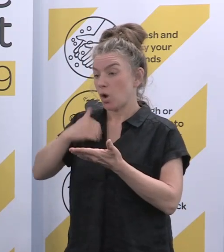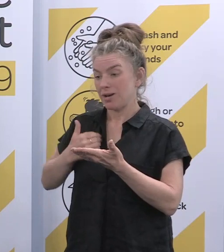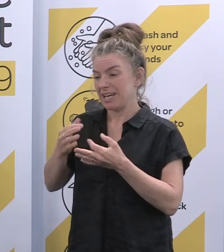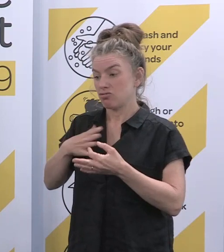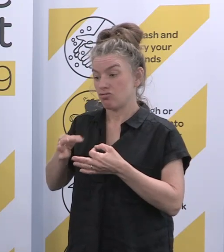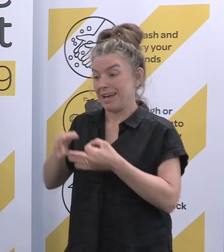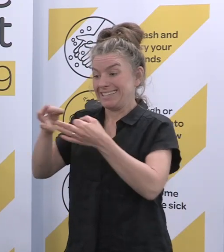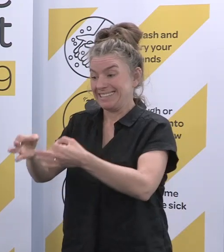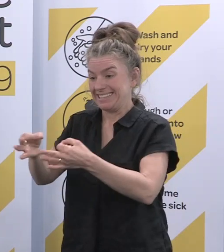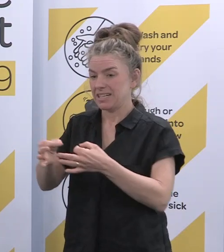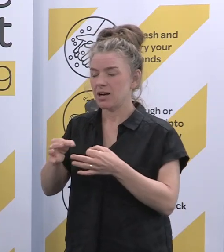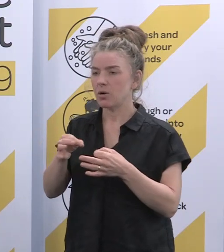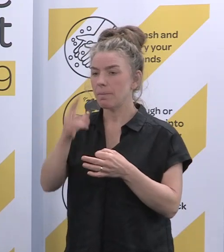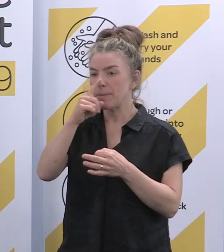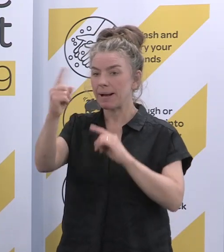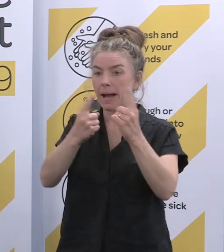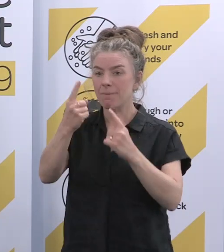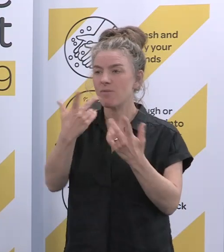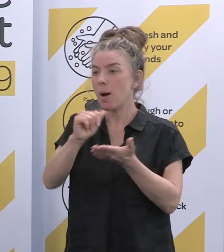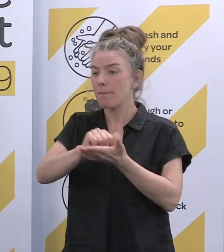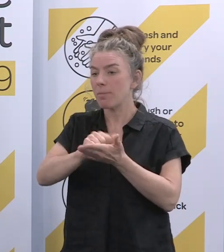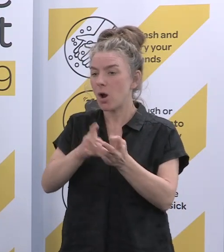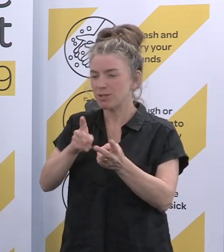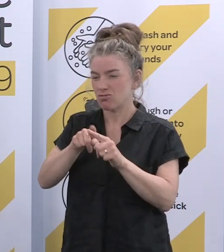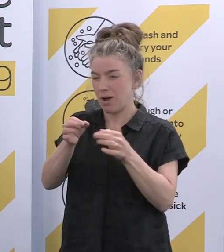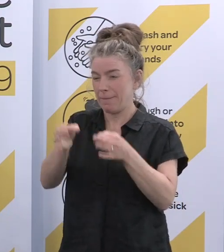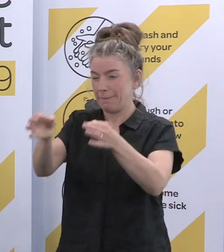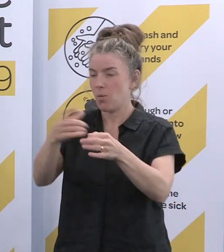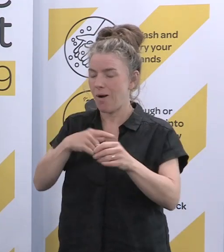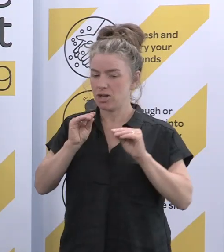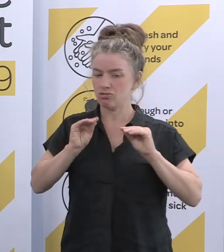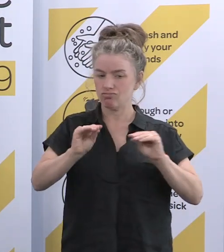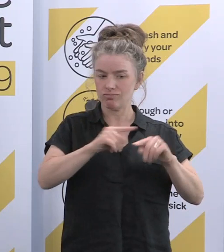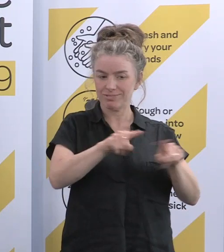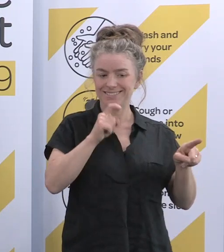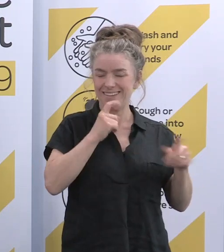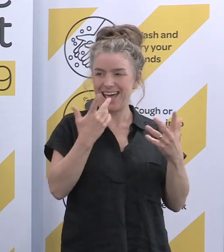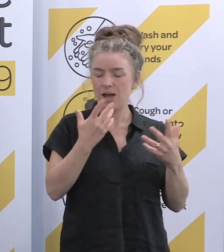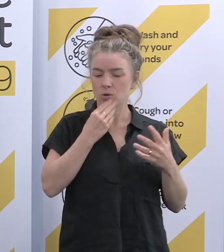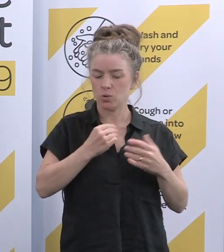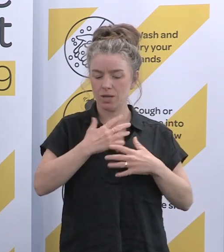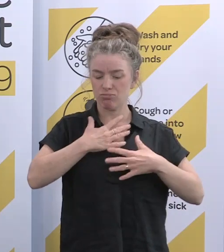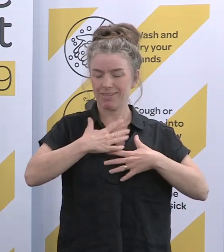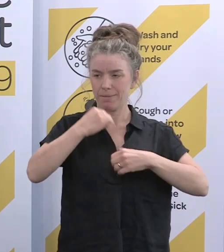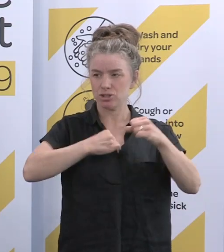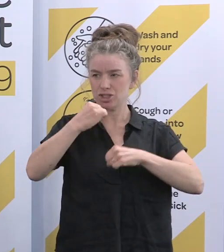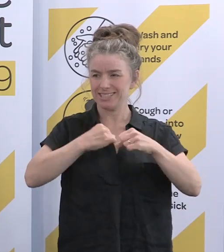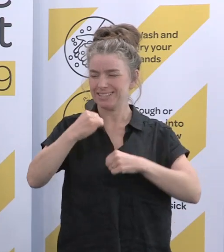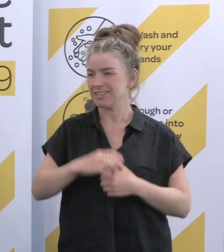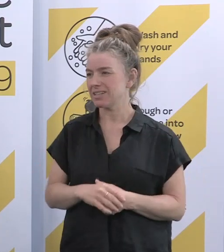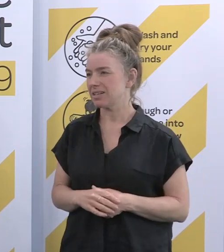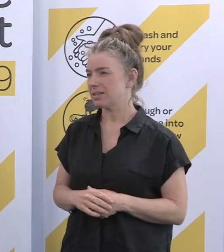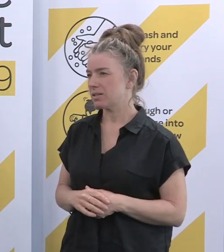so we can train staff to be able to look after people who are ventilated, and looking at how we can increase our number of ventilators as well. What sort of,